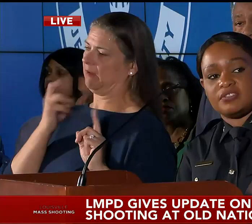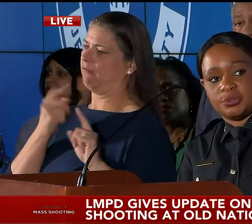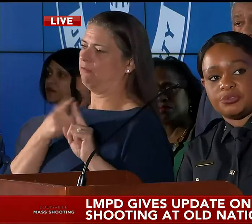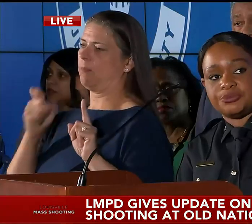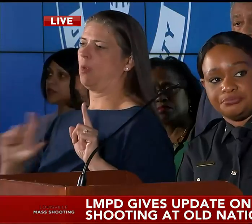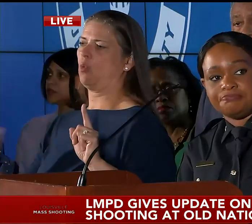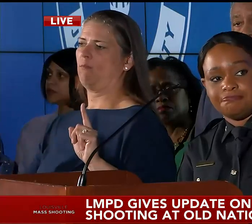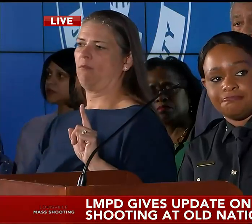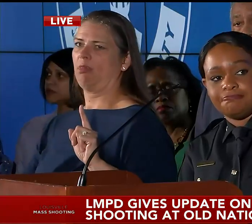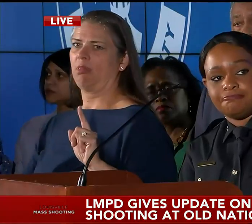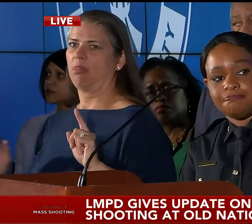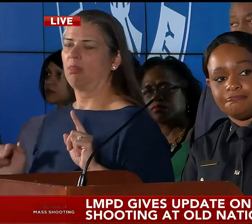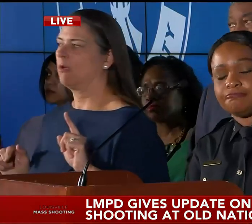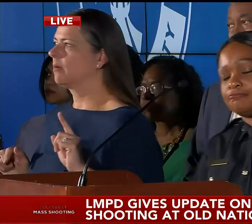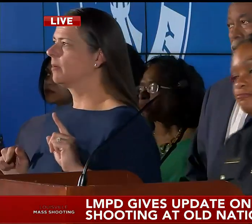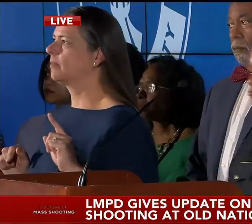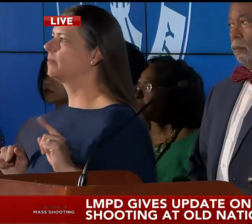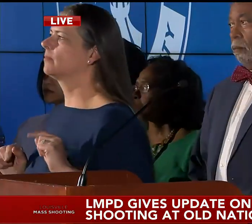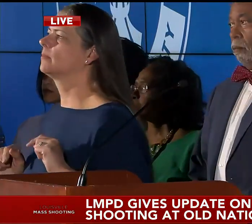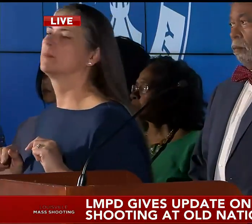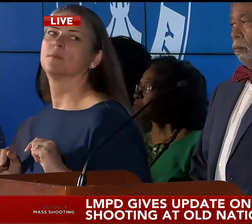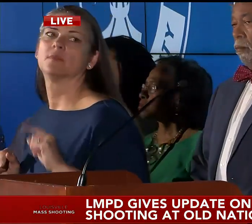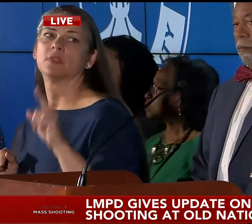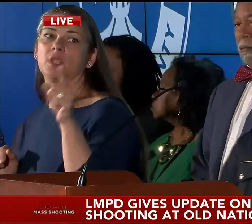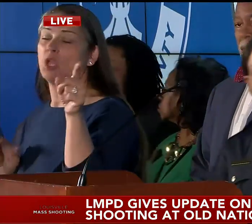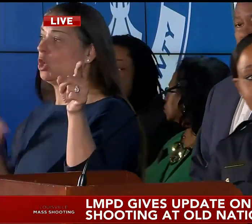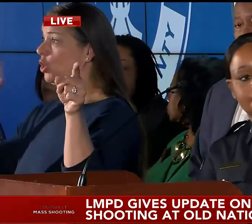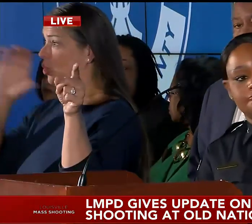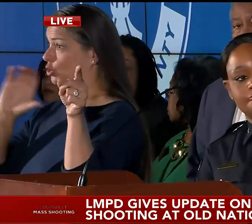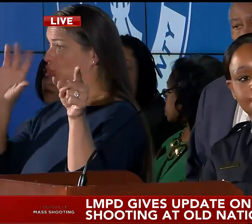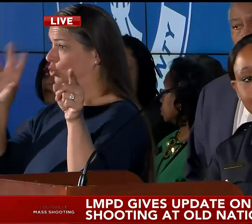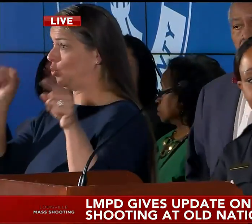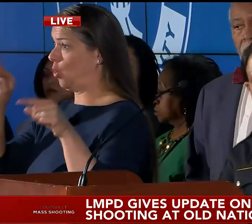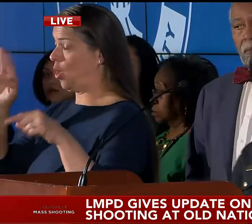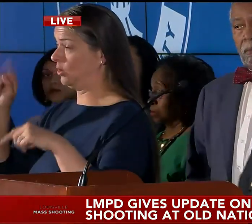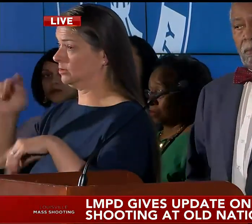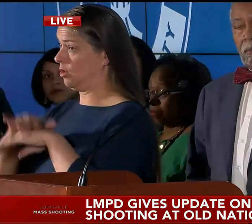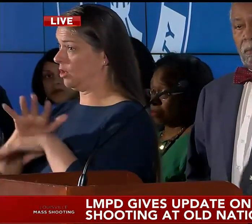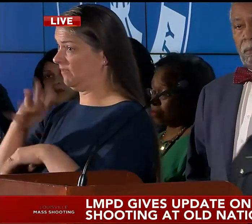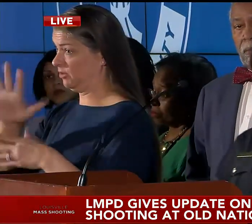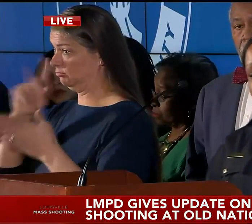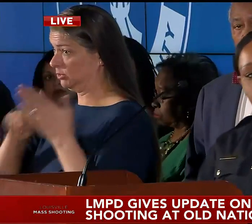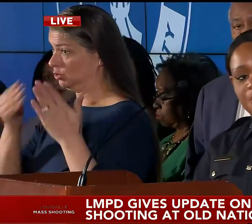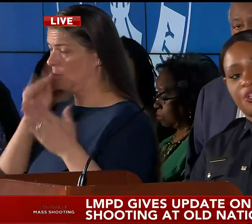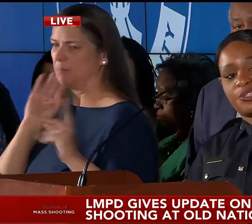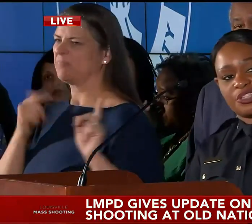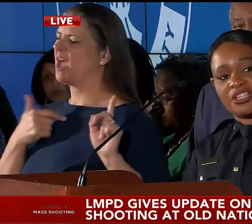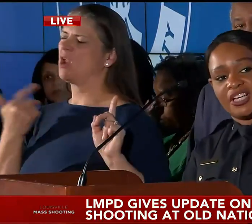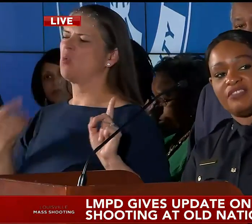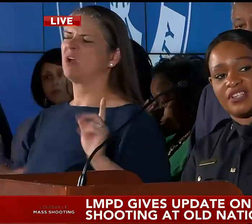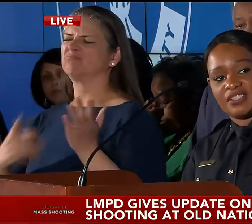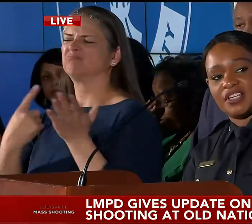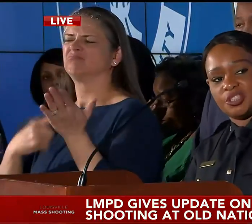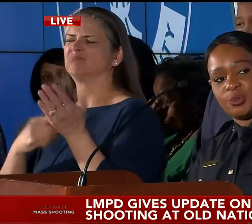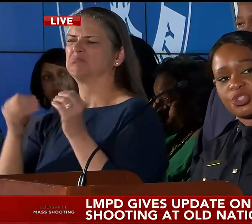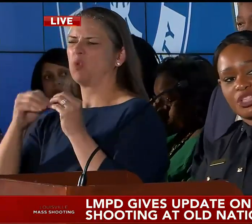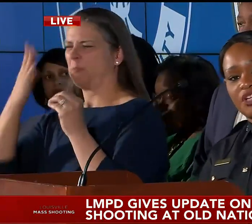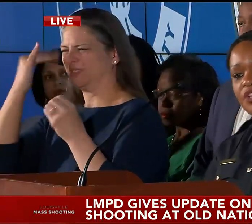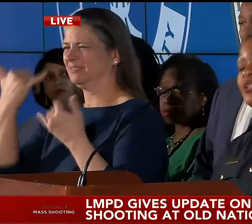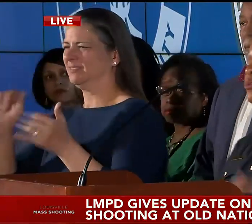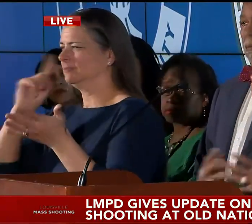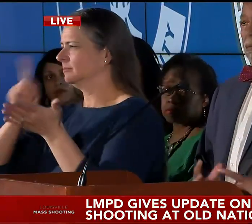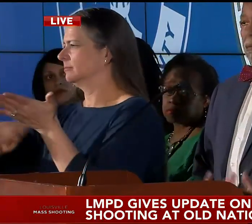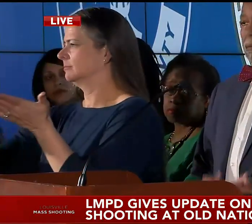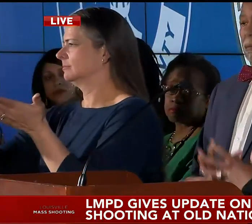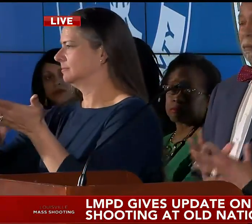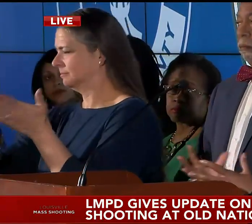citizen of Louisville. And has there been a search warrant conducted on his home as of today? I'm not going to get into particulars on that investigation portion of